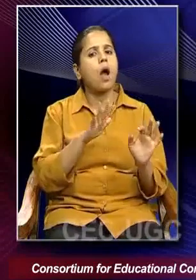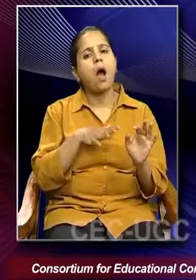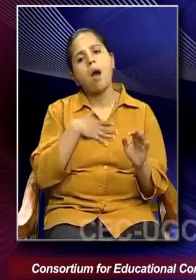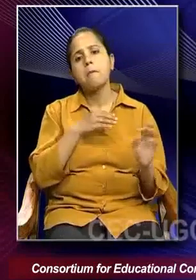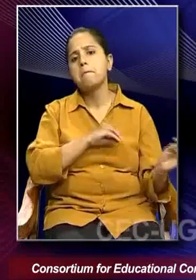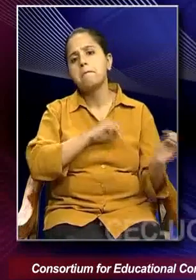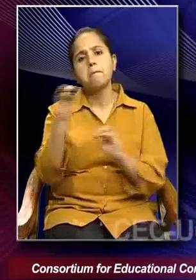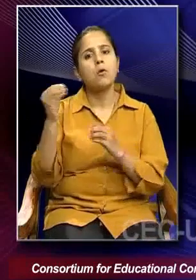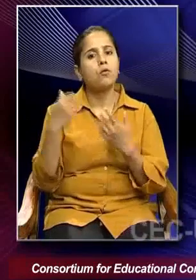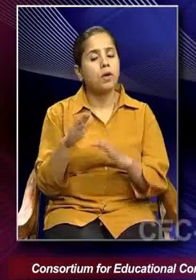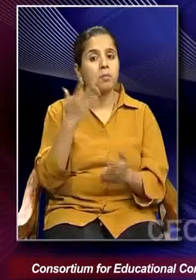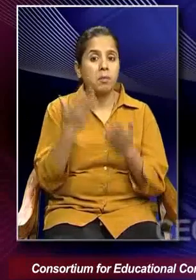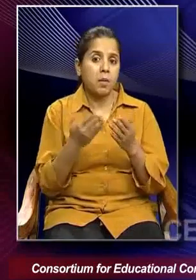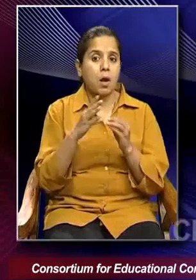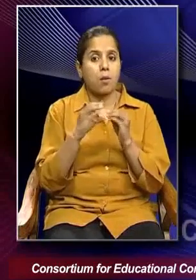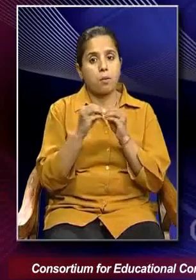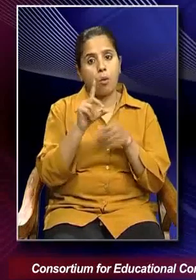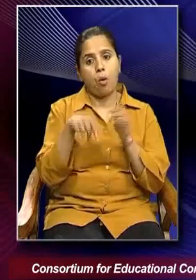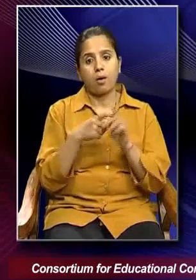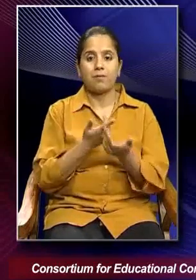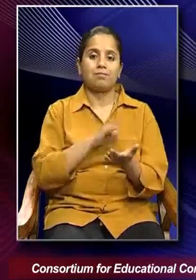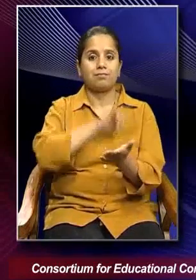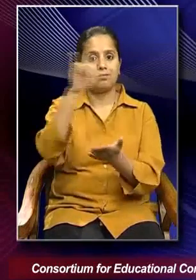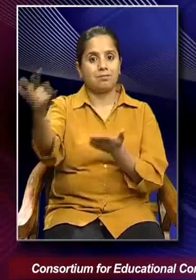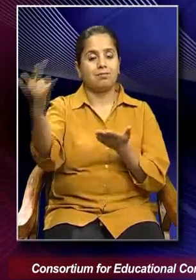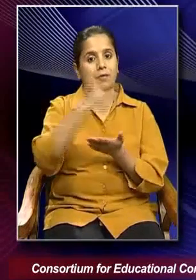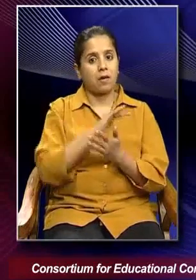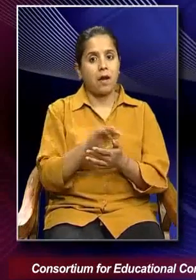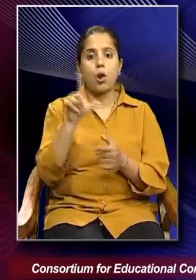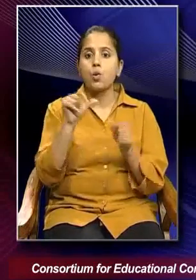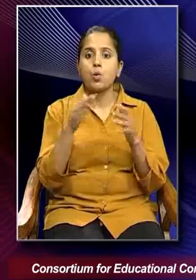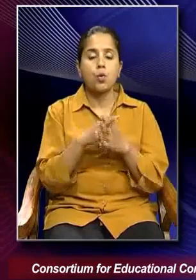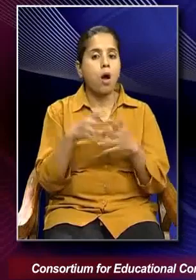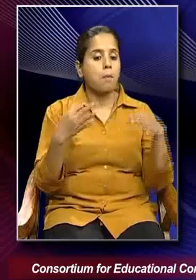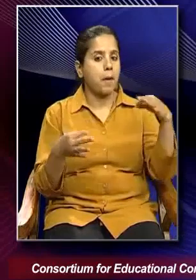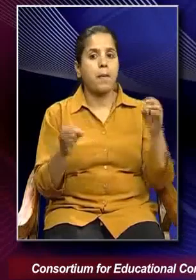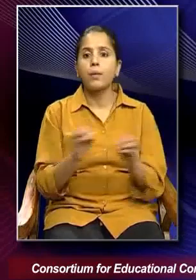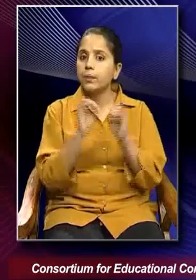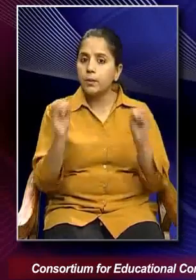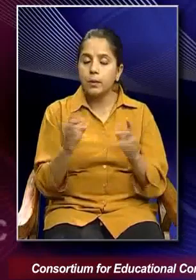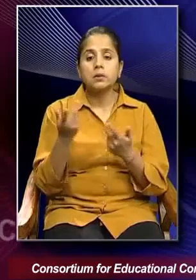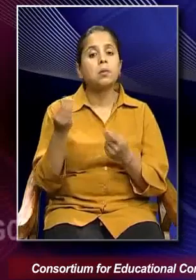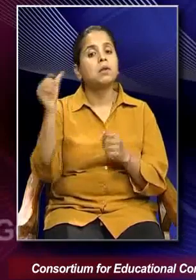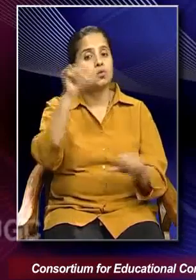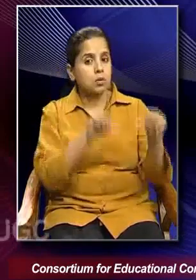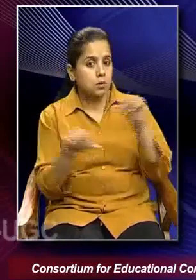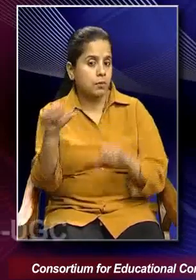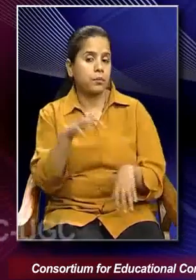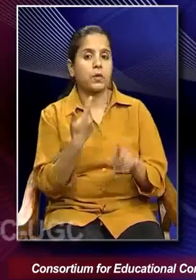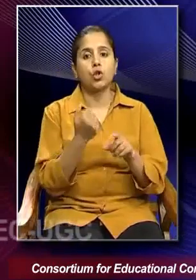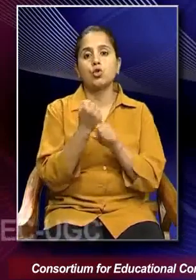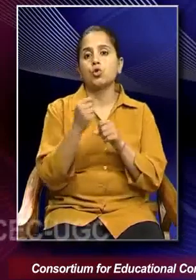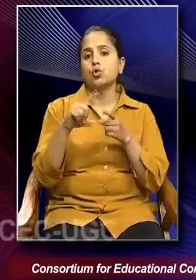people who may be crossing borders without legal documents. And so therefore scientists and